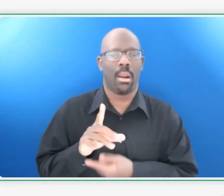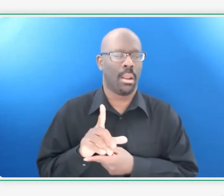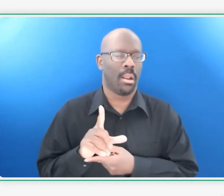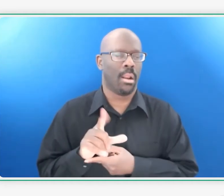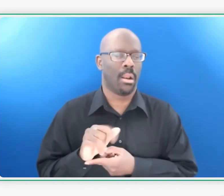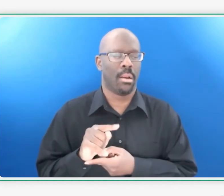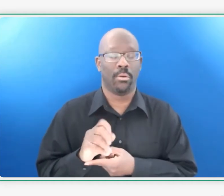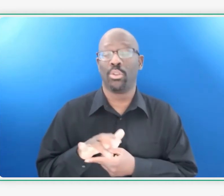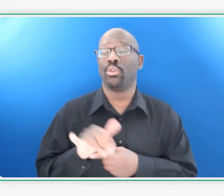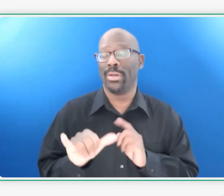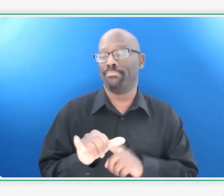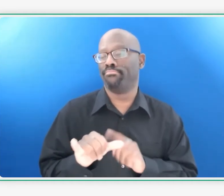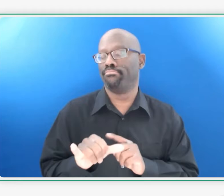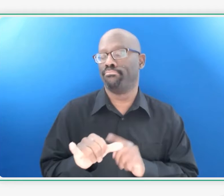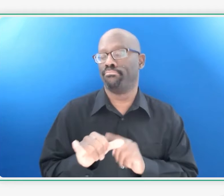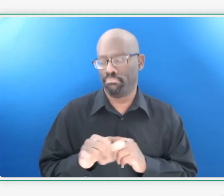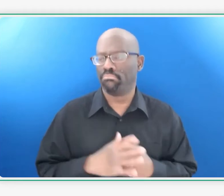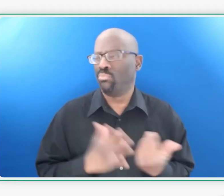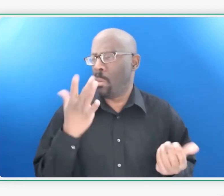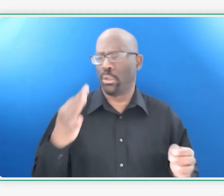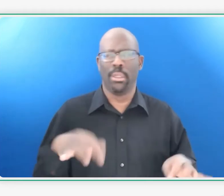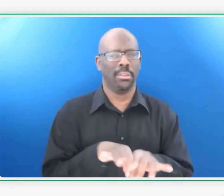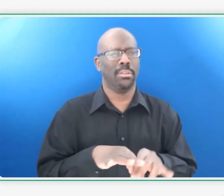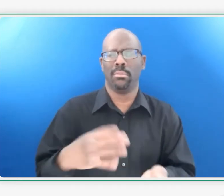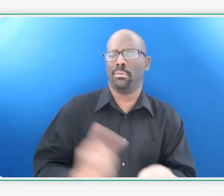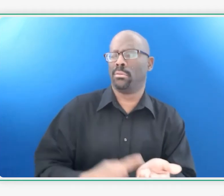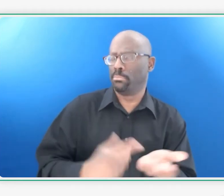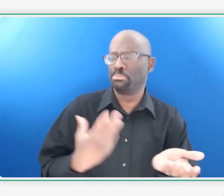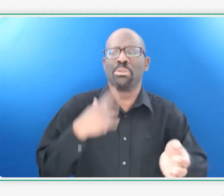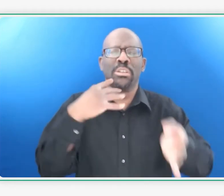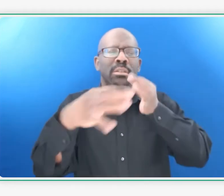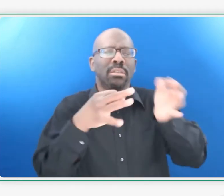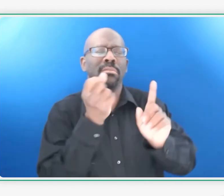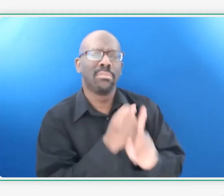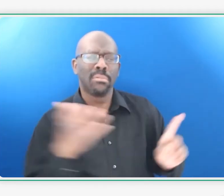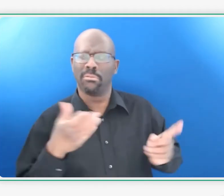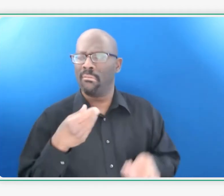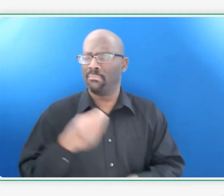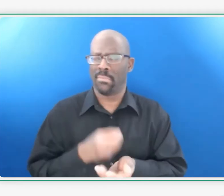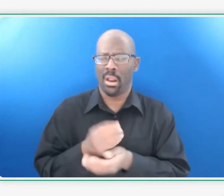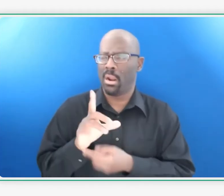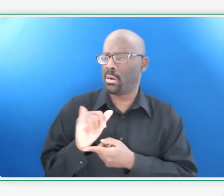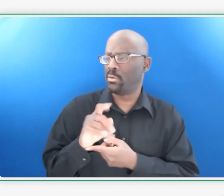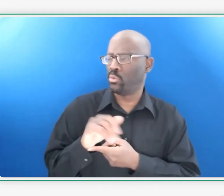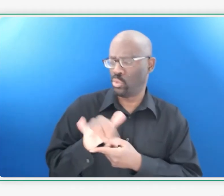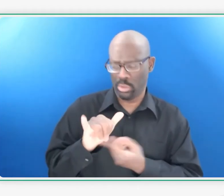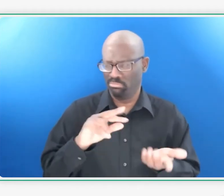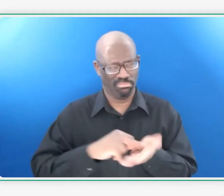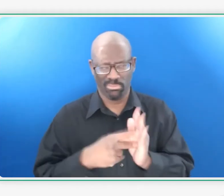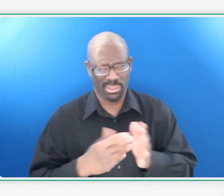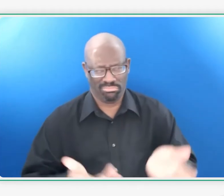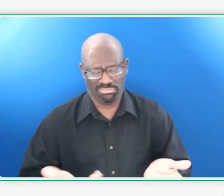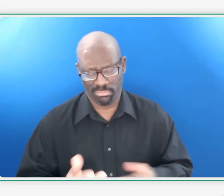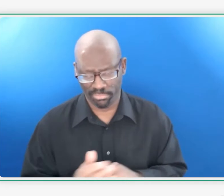All right, so now let's get to the core of my presentation, which is financial literacy. And you may be wondering, why is